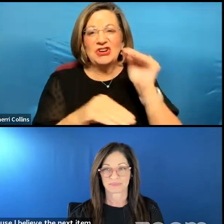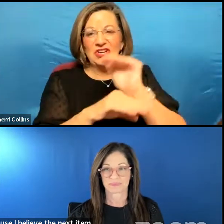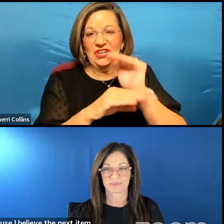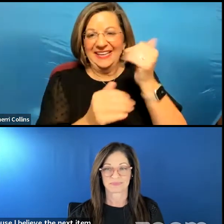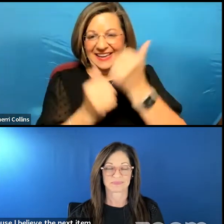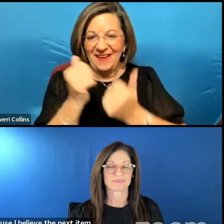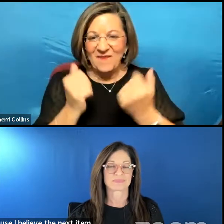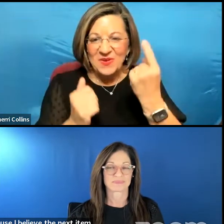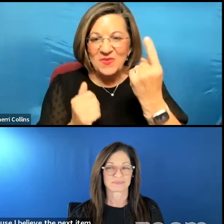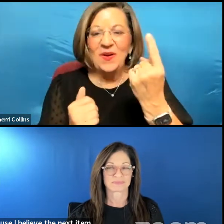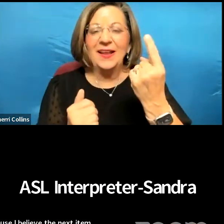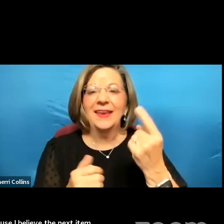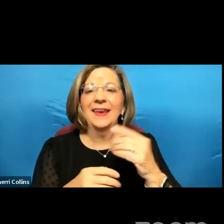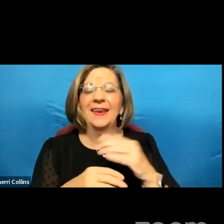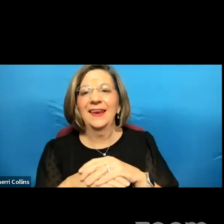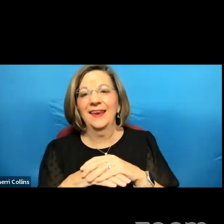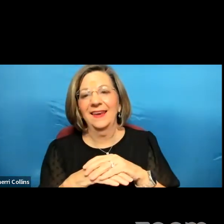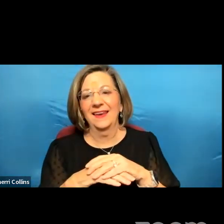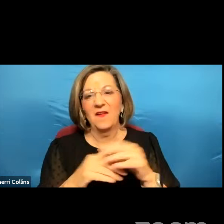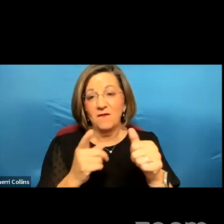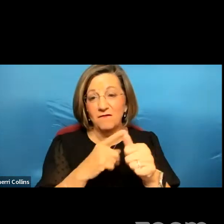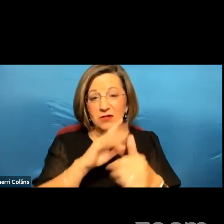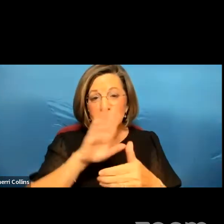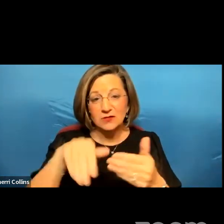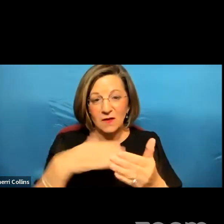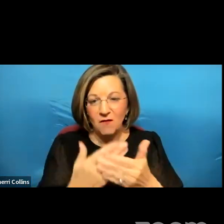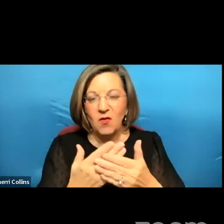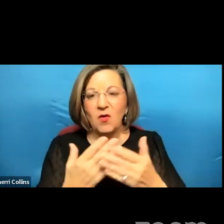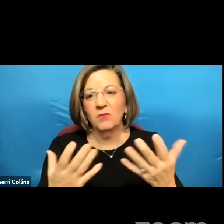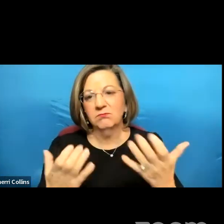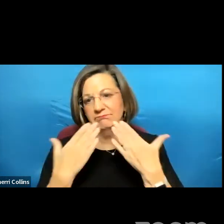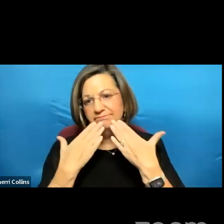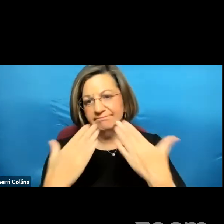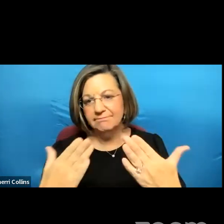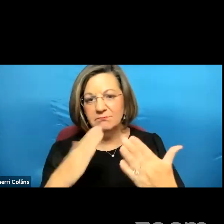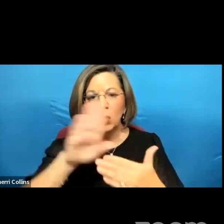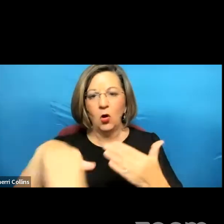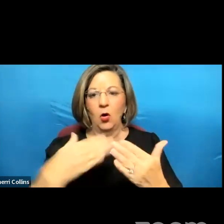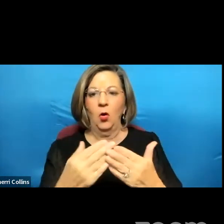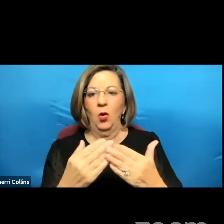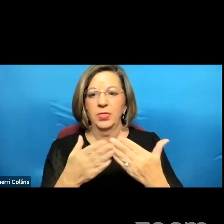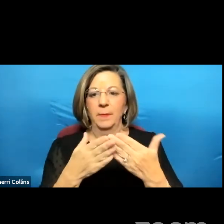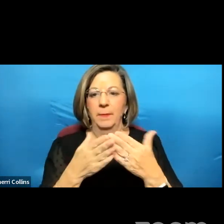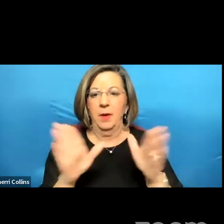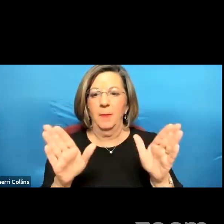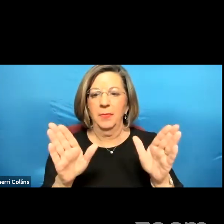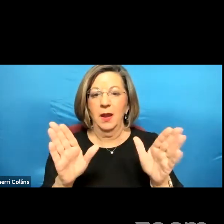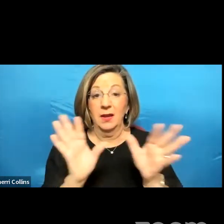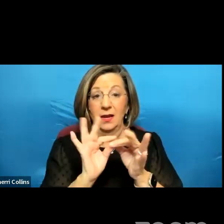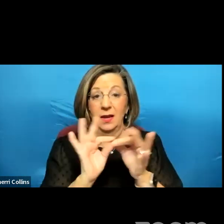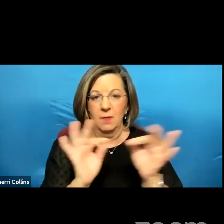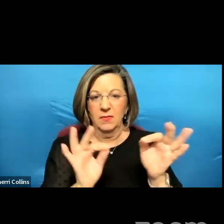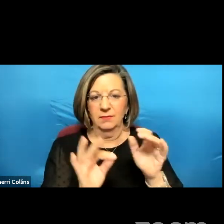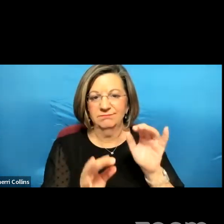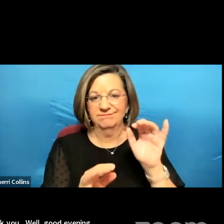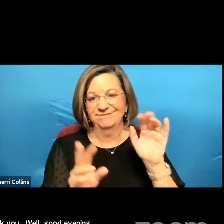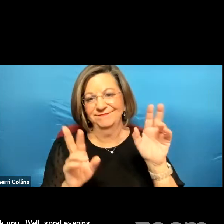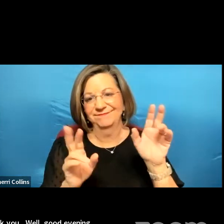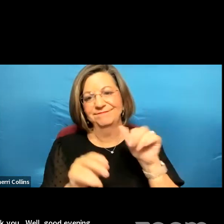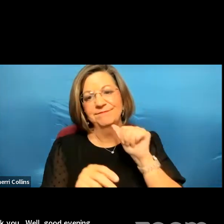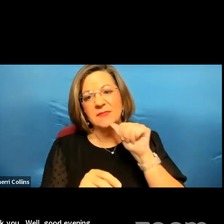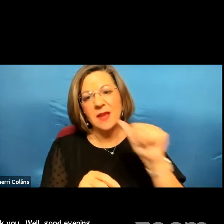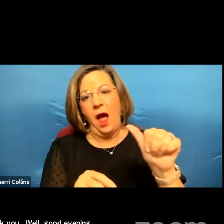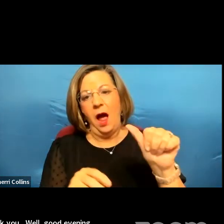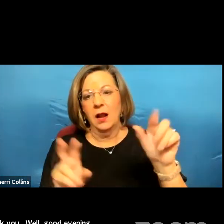Okay. Thank you. Well, good evening, everyone. First of all, I just want to say thank you to everybody in the